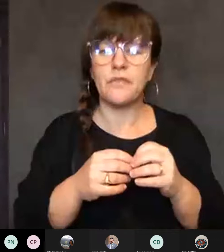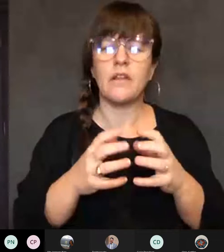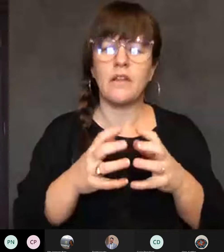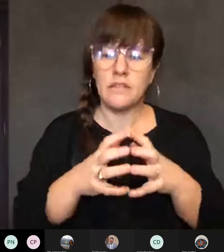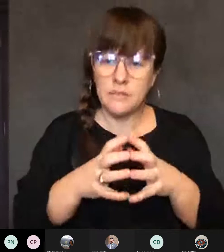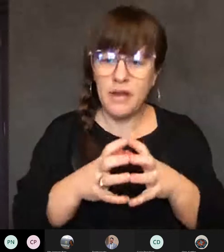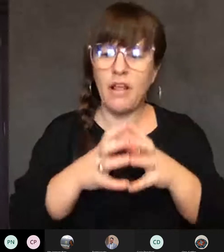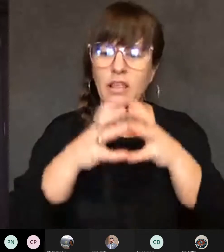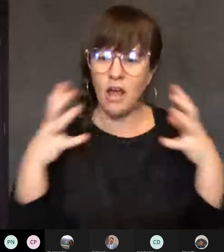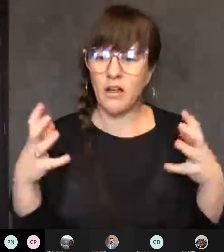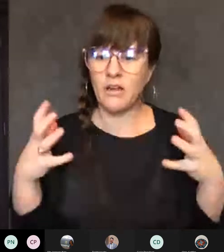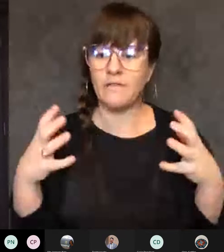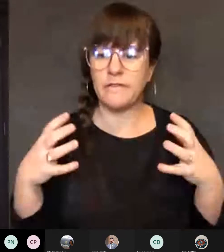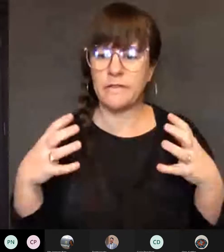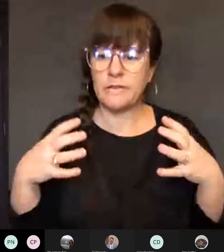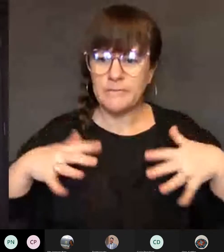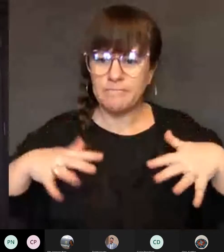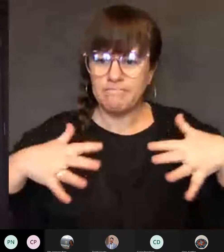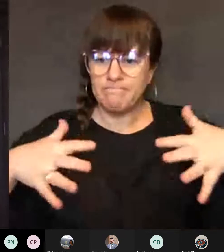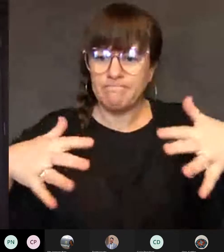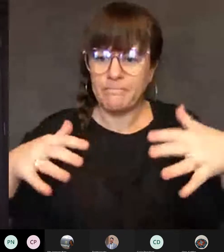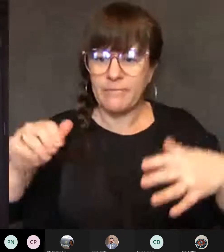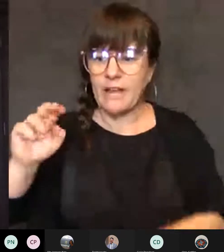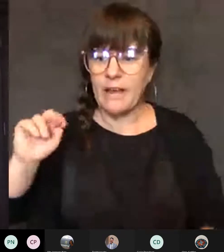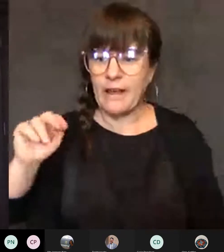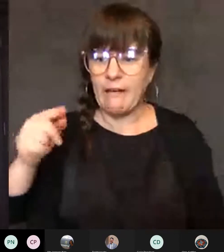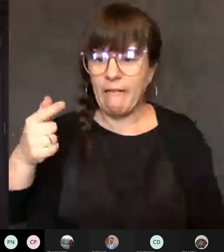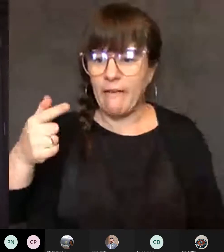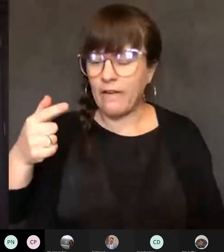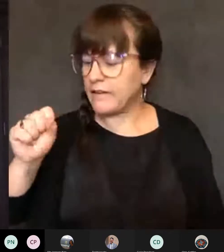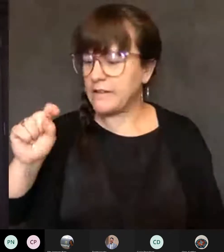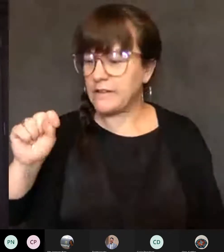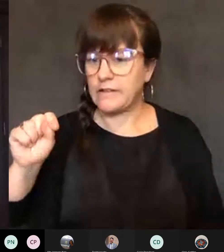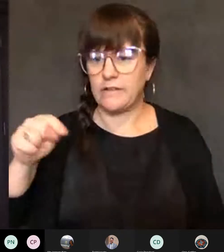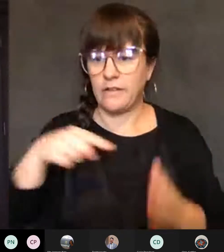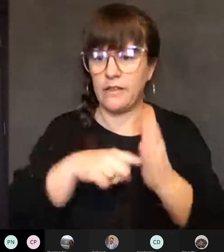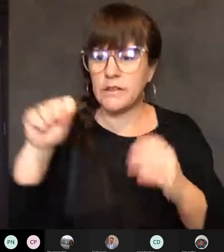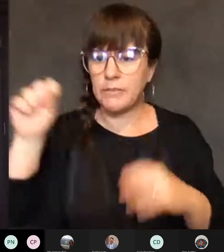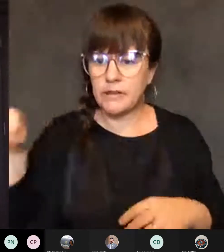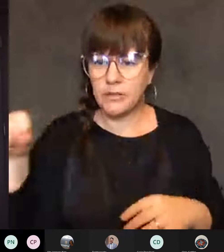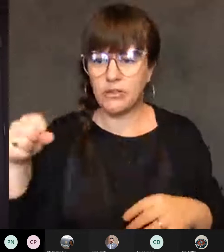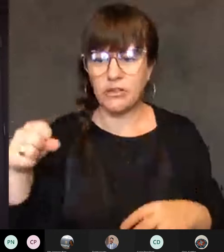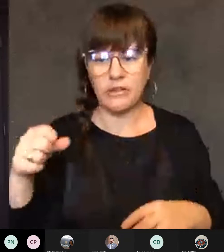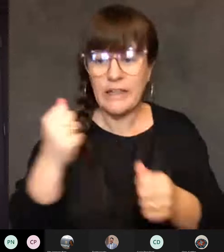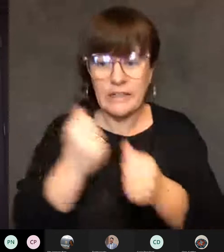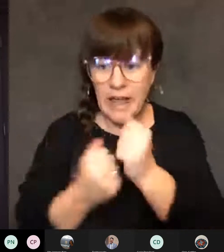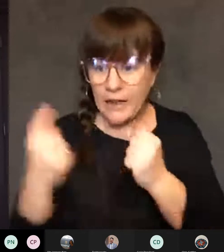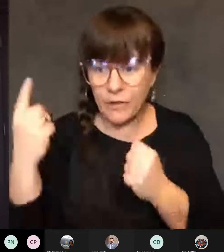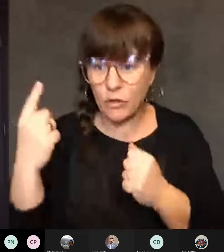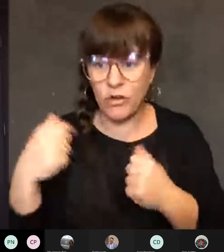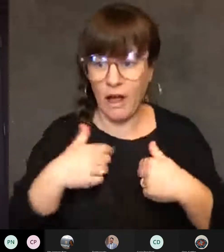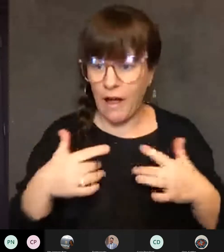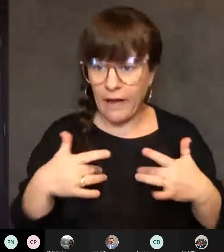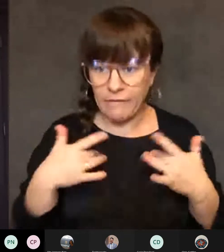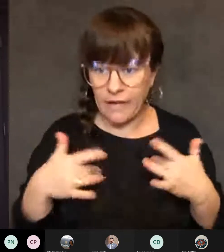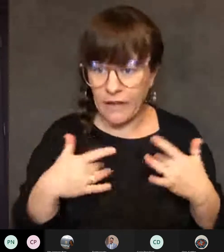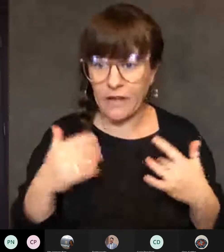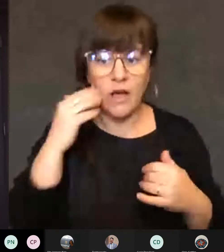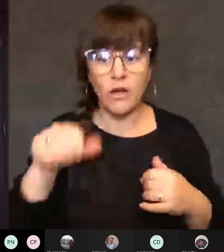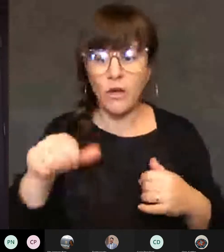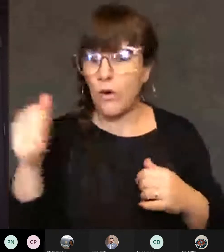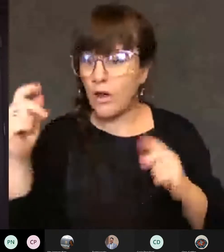this semester, and it's everybody. I feel it. I feel it. I know everybody